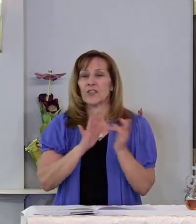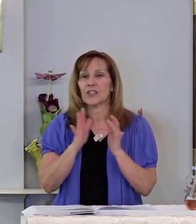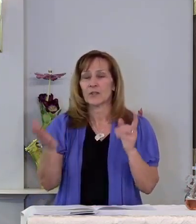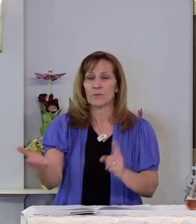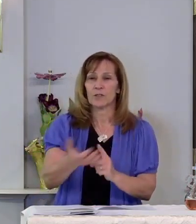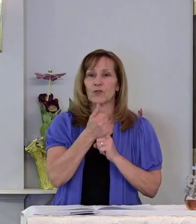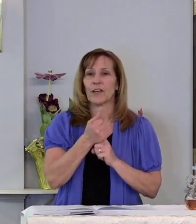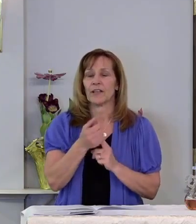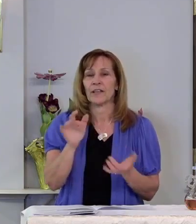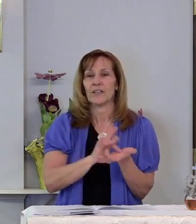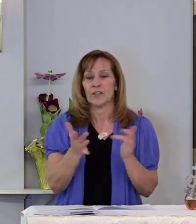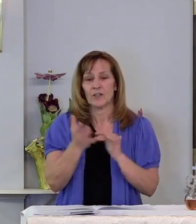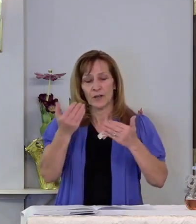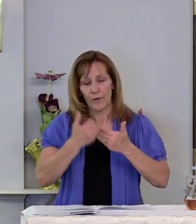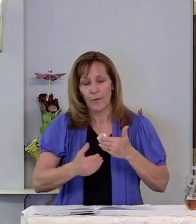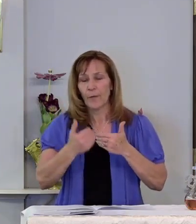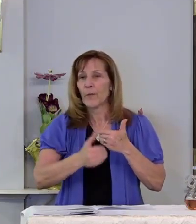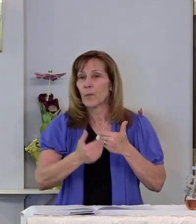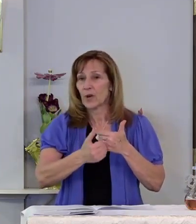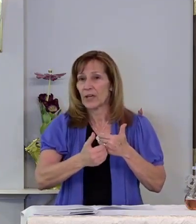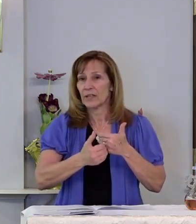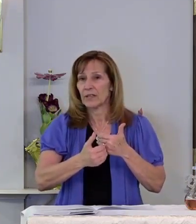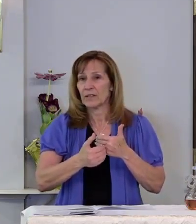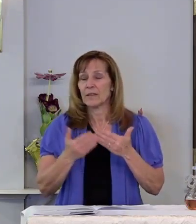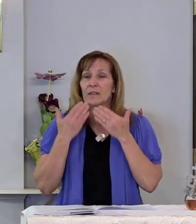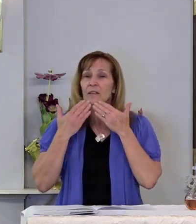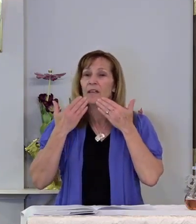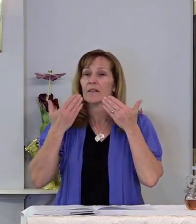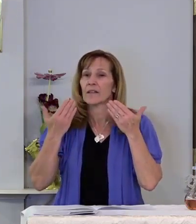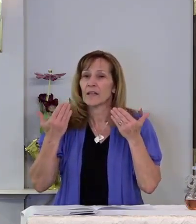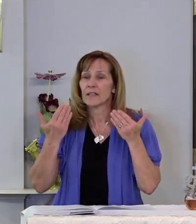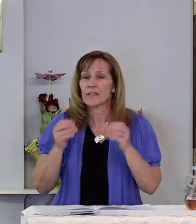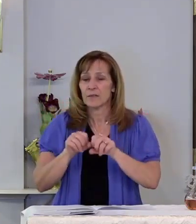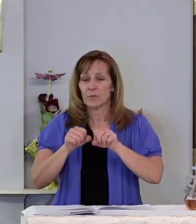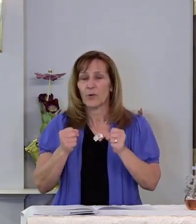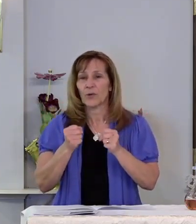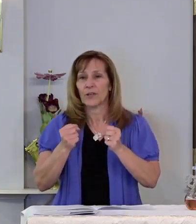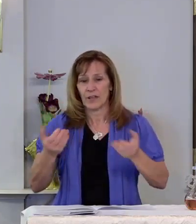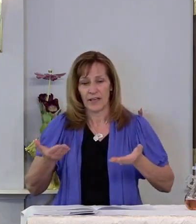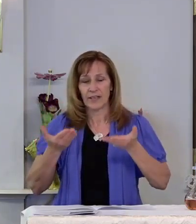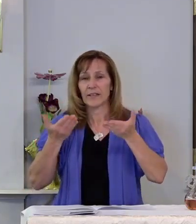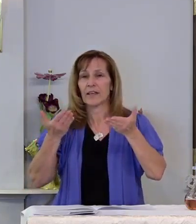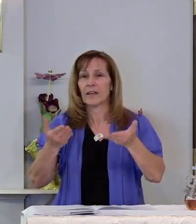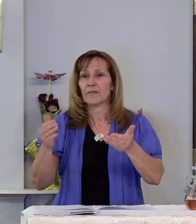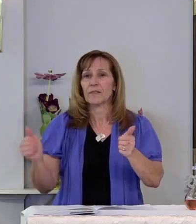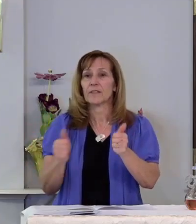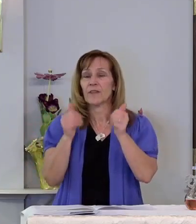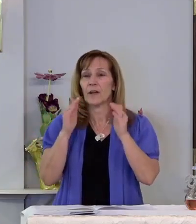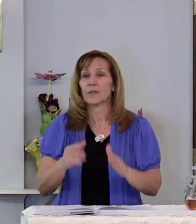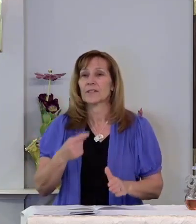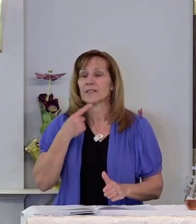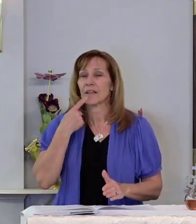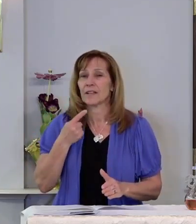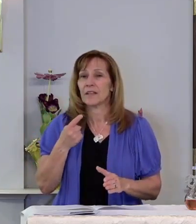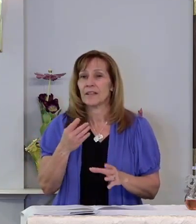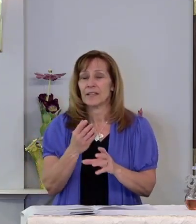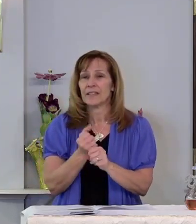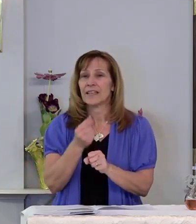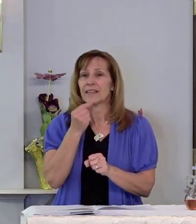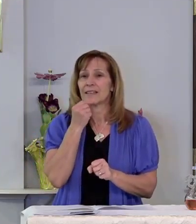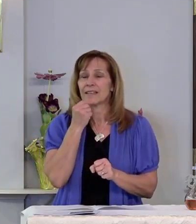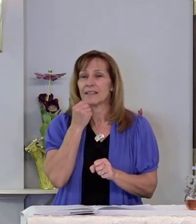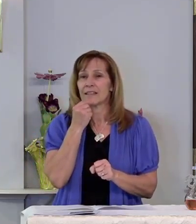the prophets' hopes and dreams. Blessed are you for Mary's openness to your will. Blessed are